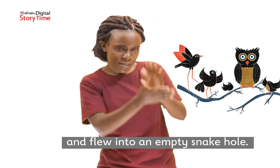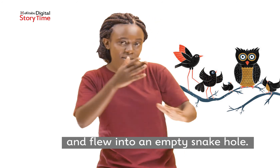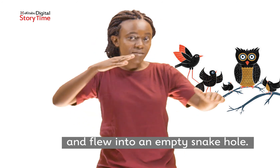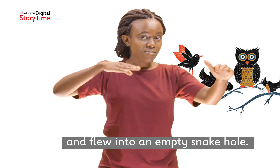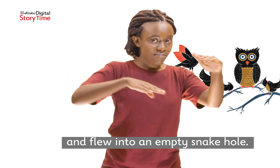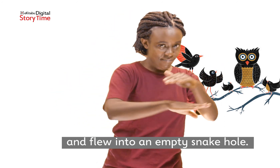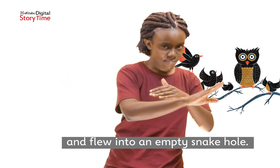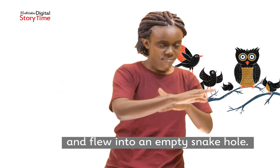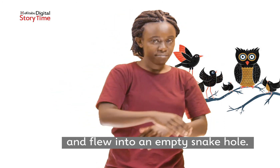hole.